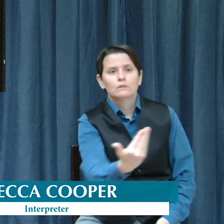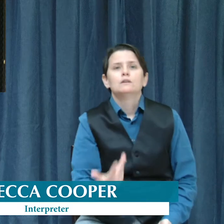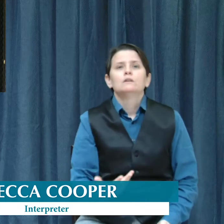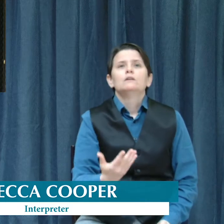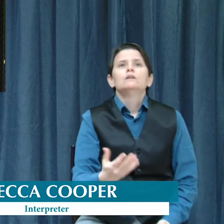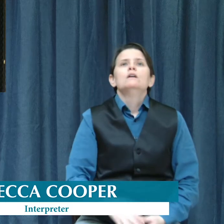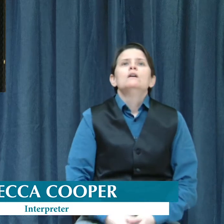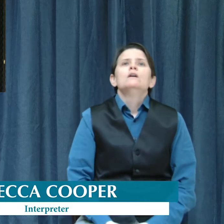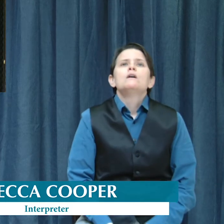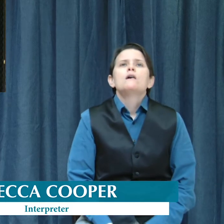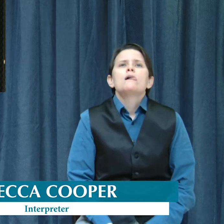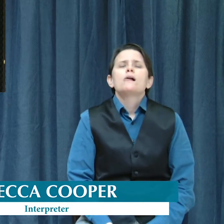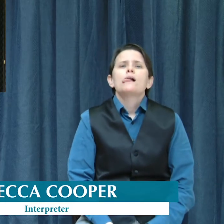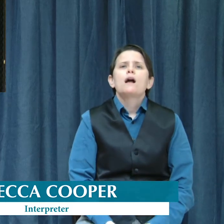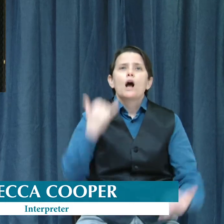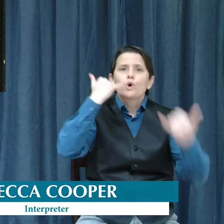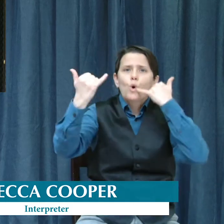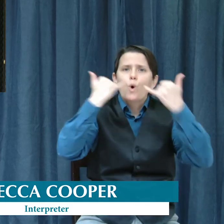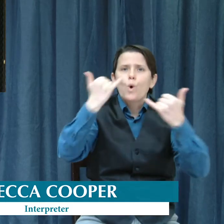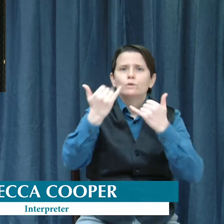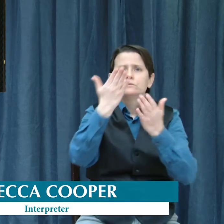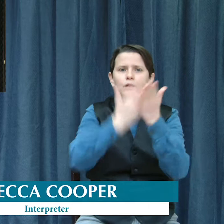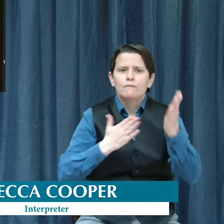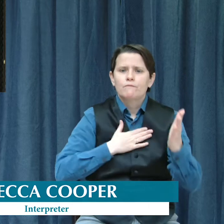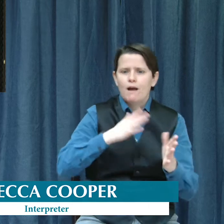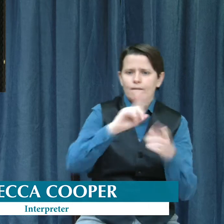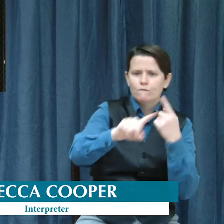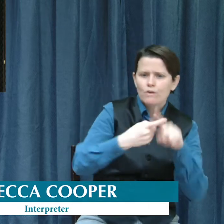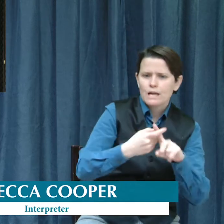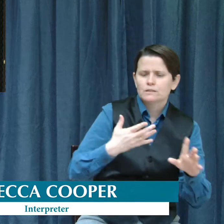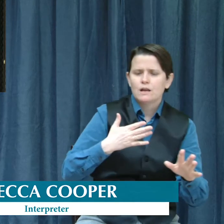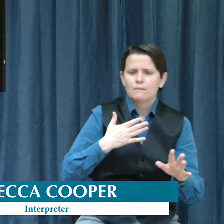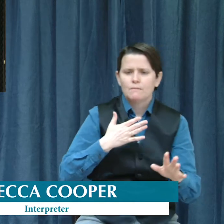I called some of my Black friends. I talked to my best girlfriend. I'm like,